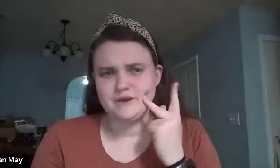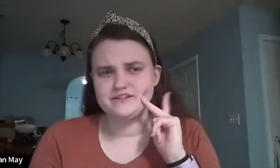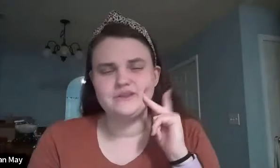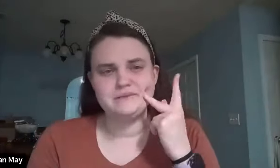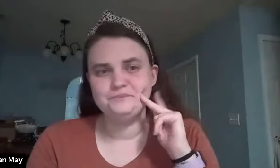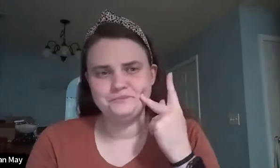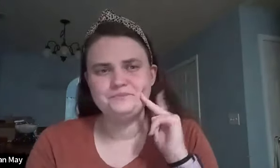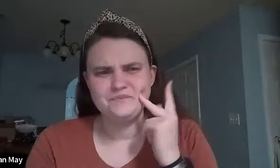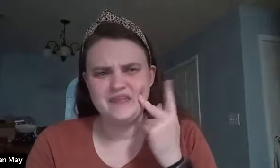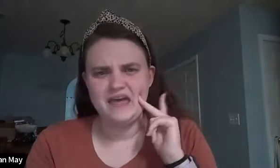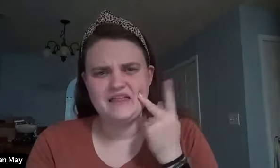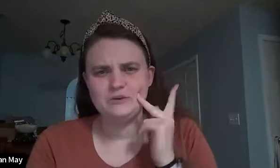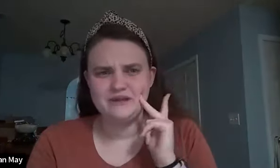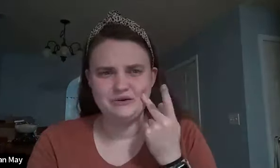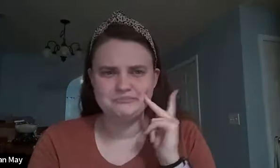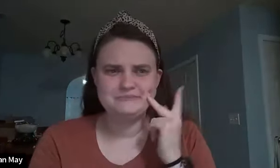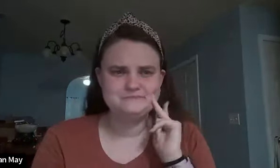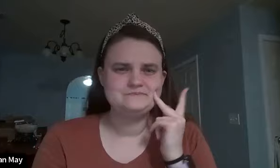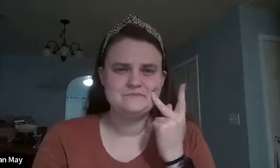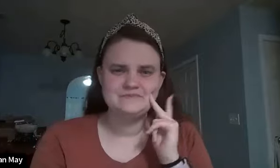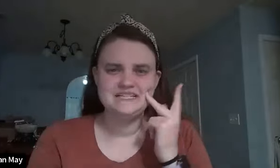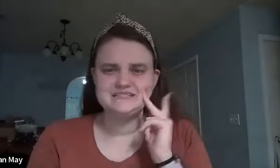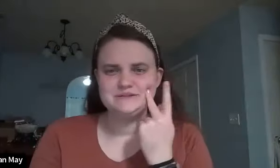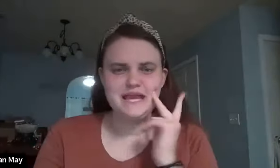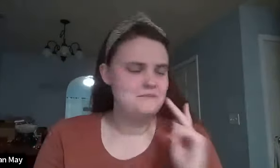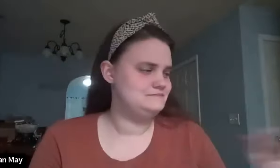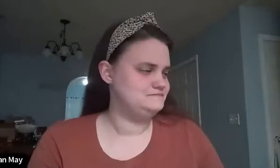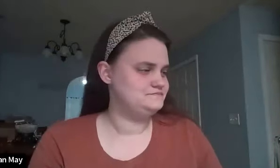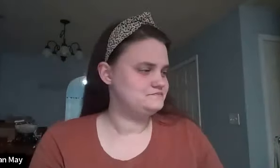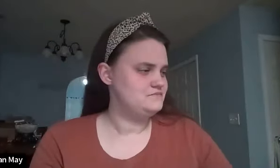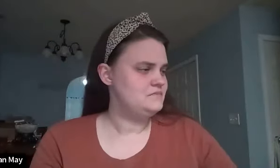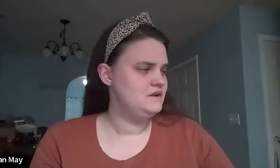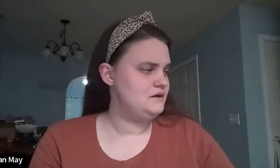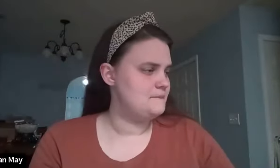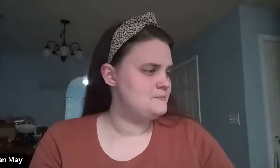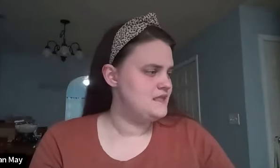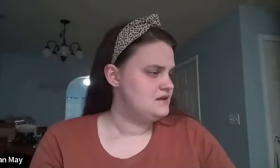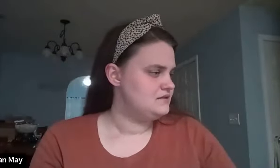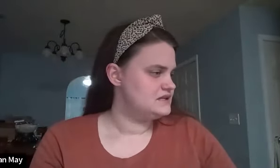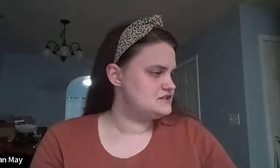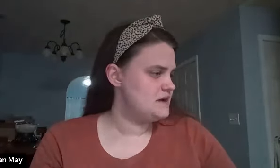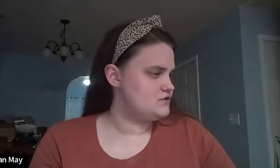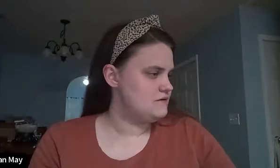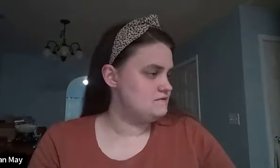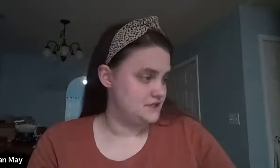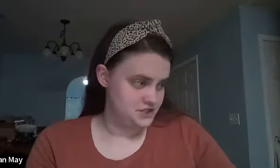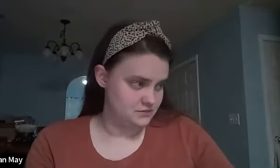about. So then they add that little pickle. So yeah. Okay, let's go back through our